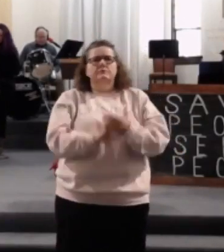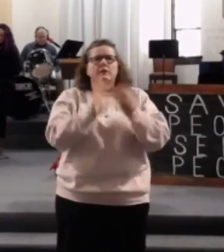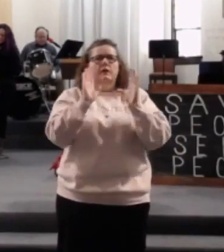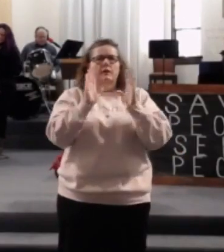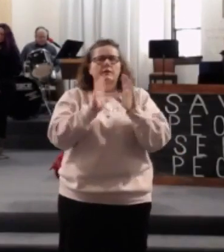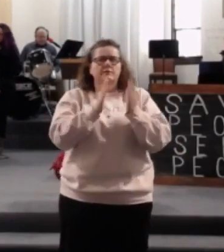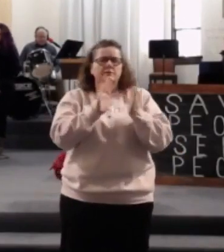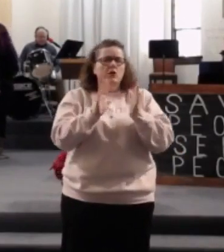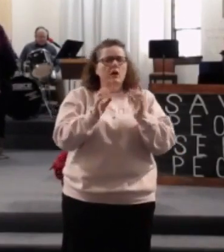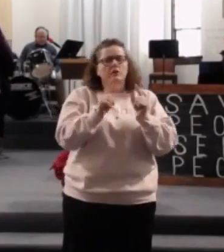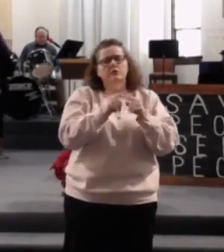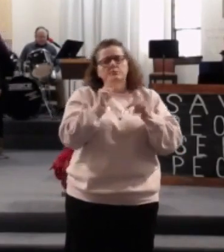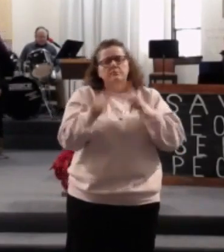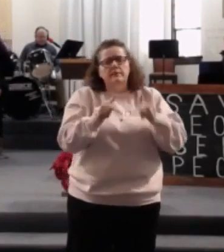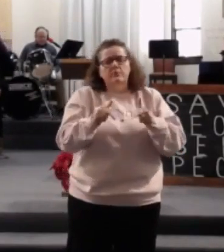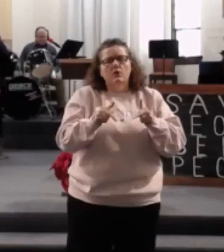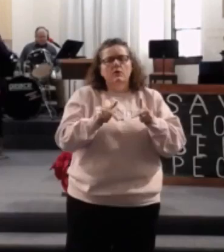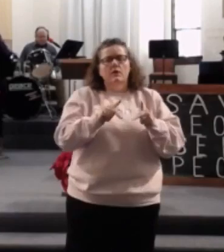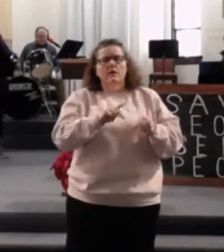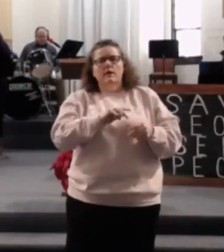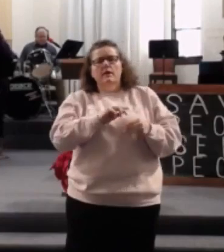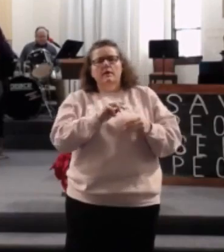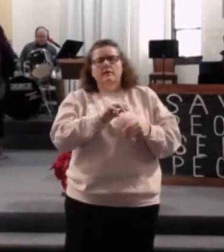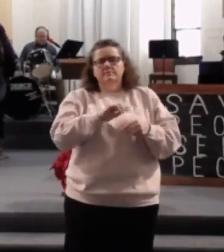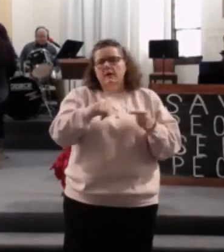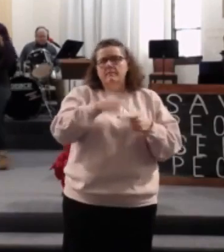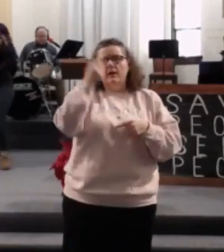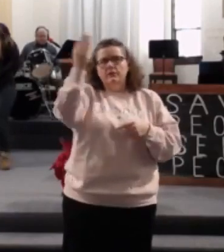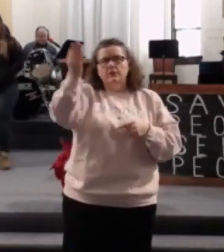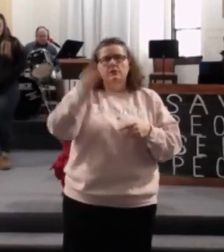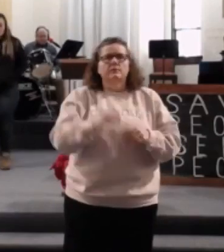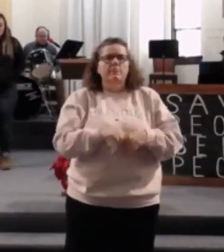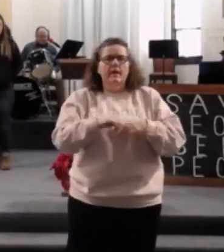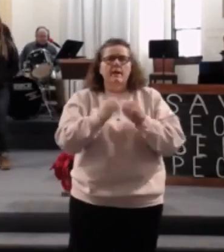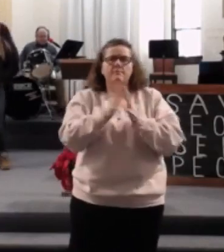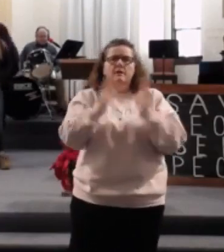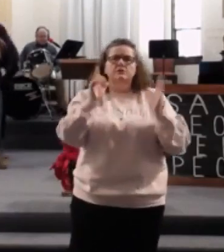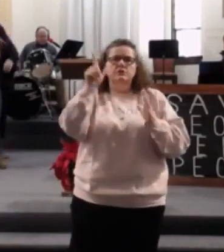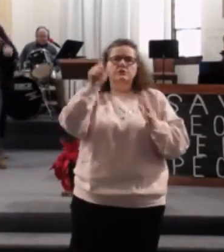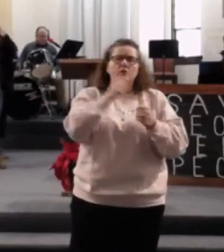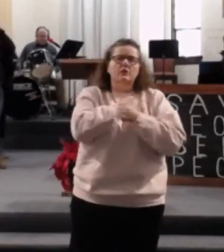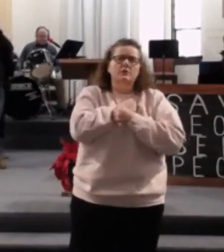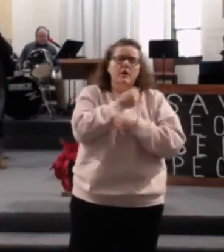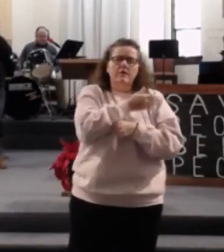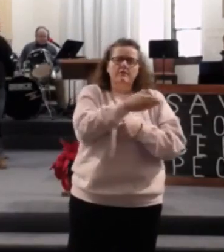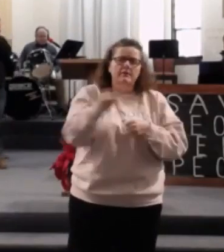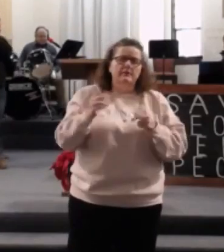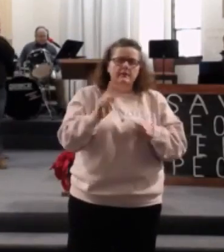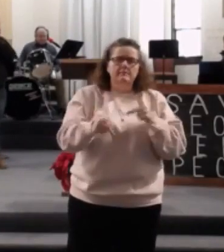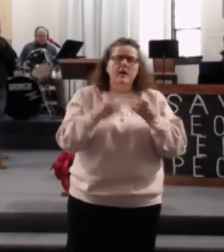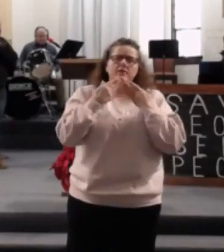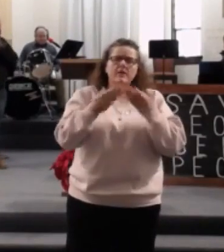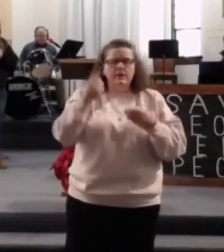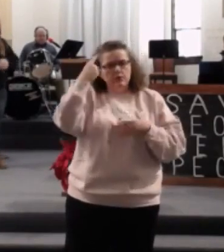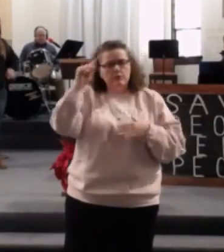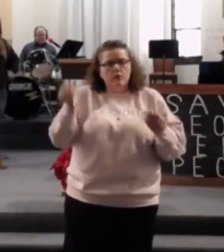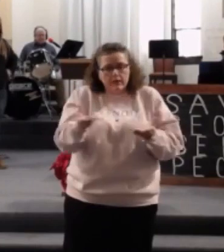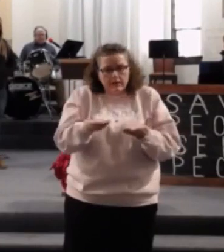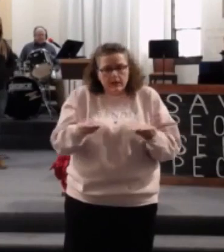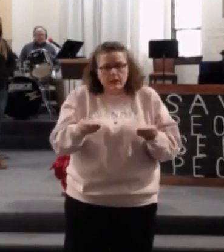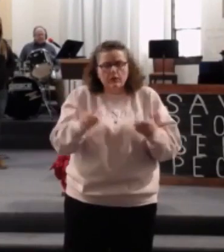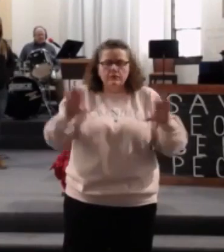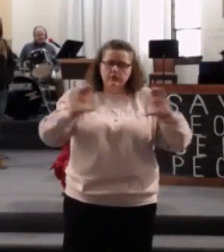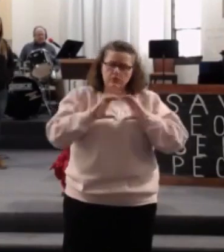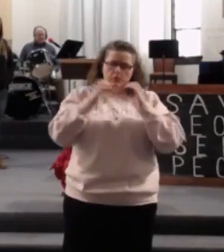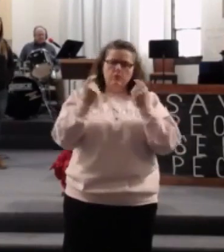to others about you and let them know how much you love them. Father, thank you for this sanctuary. Thank you for the group gathered